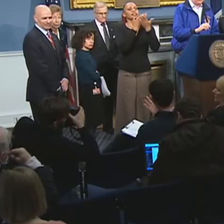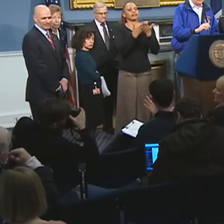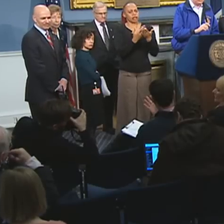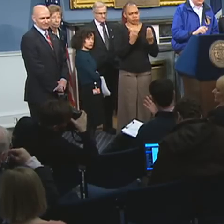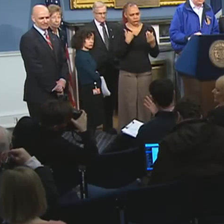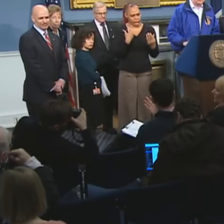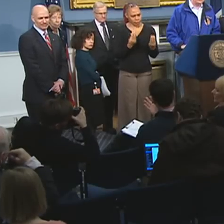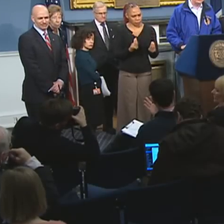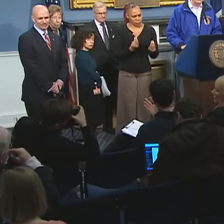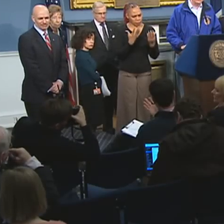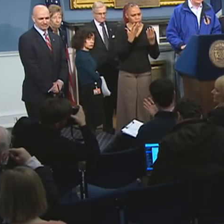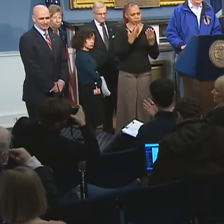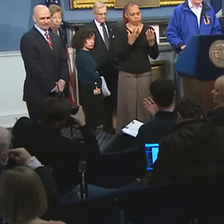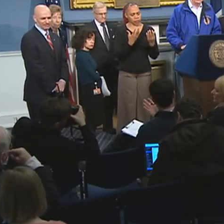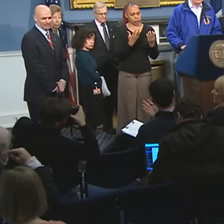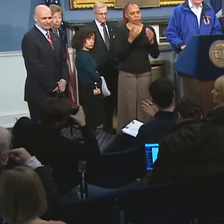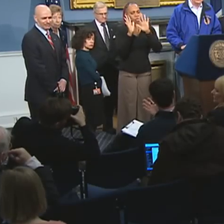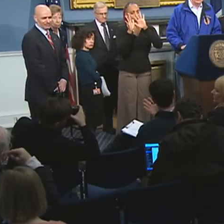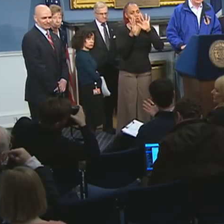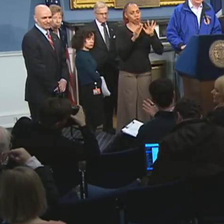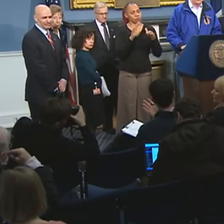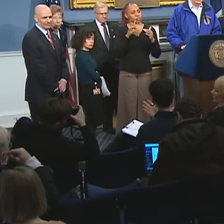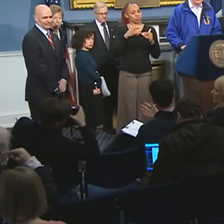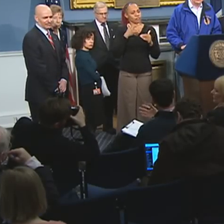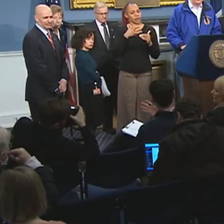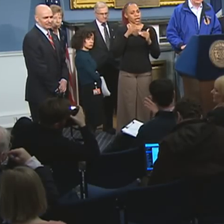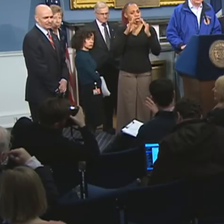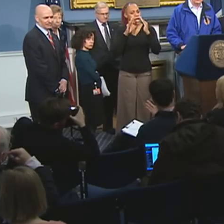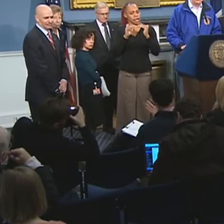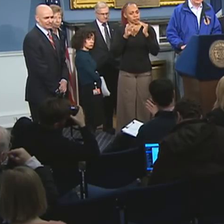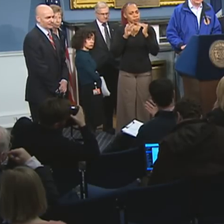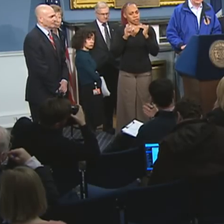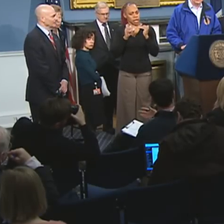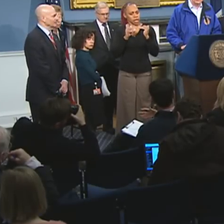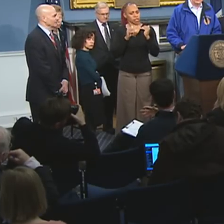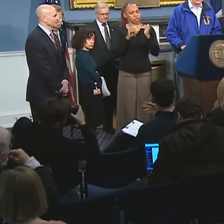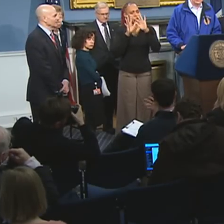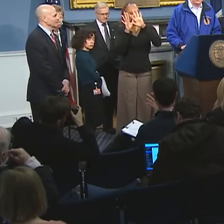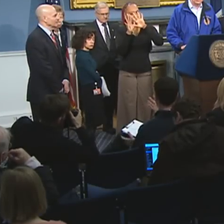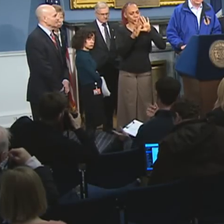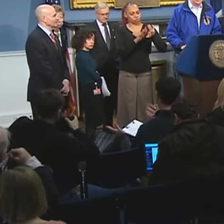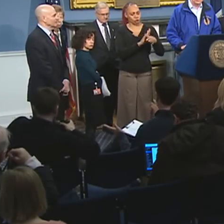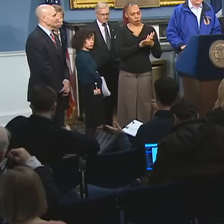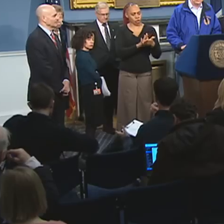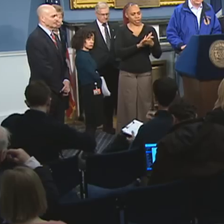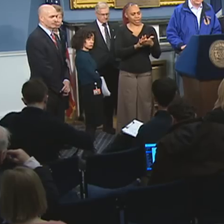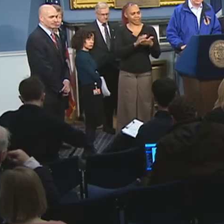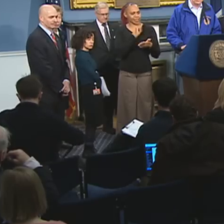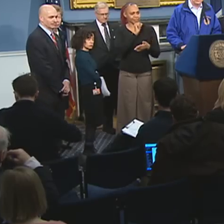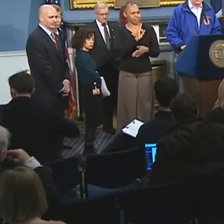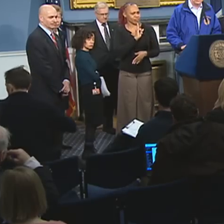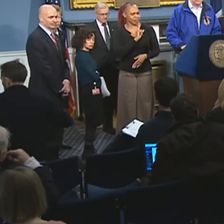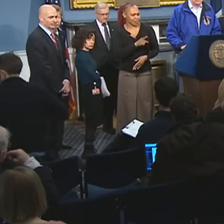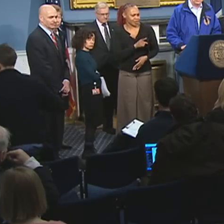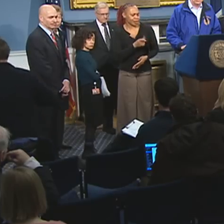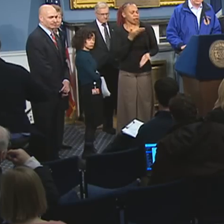snow, do you feel that the expectations of snow removal are a little unrealistic? That maybe people